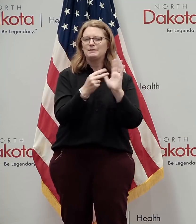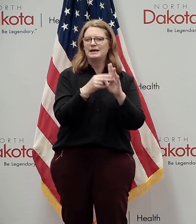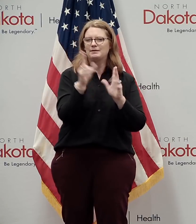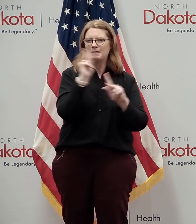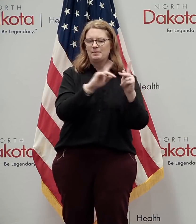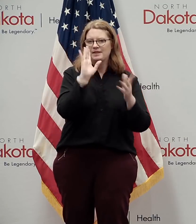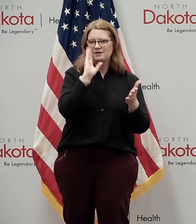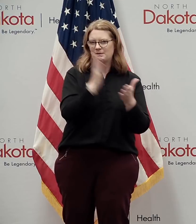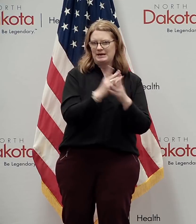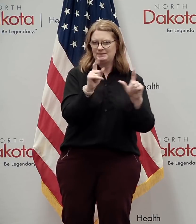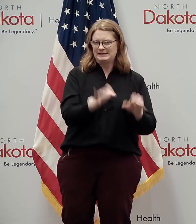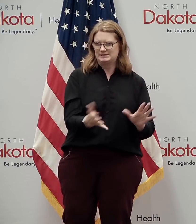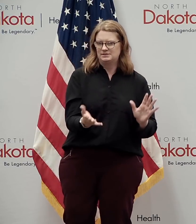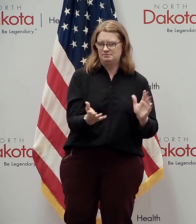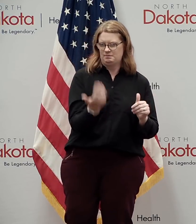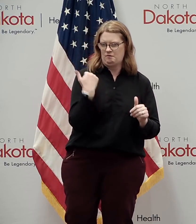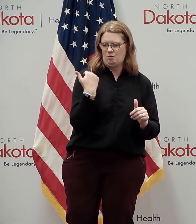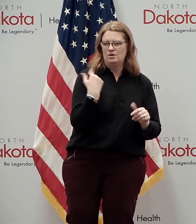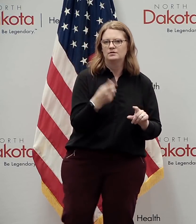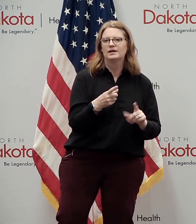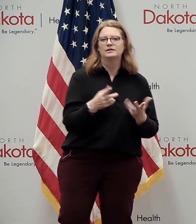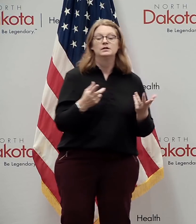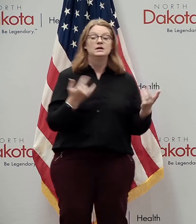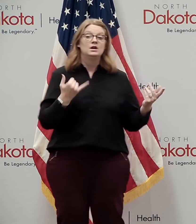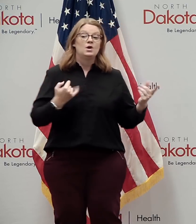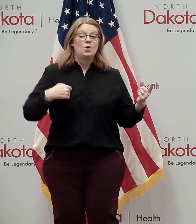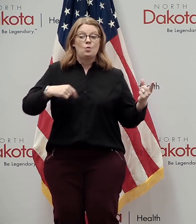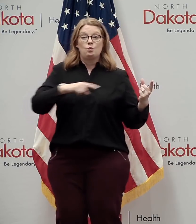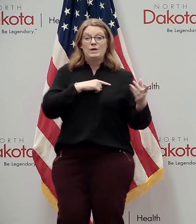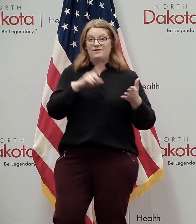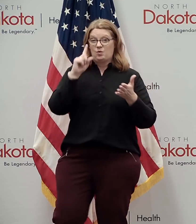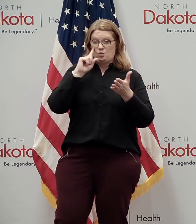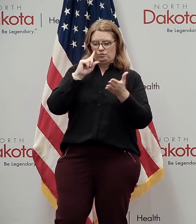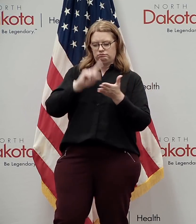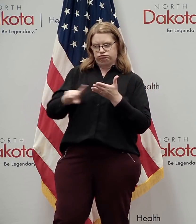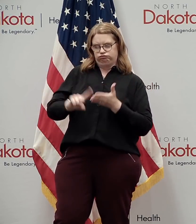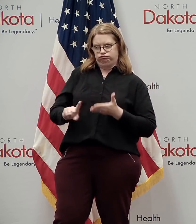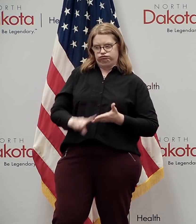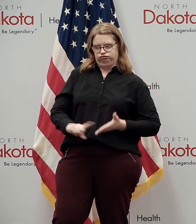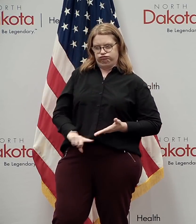clear first about the, as we've researched this a lot recently,